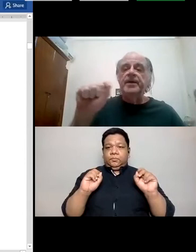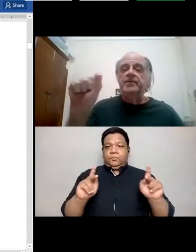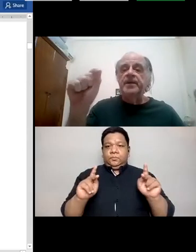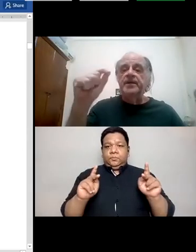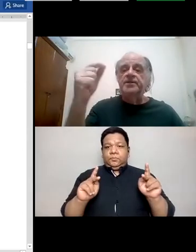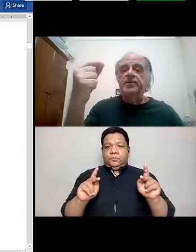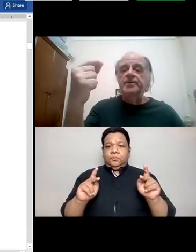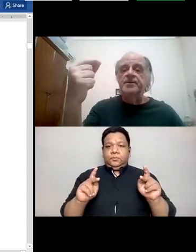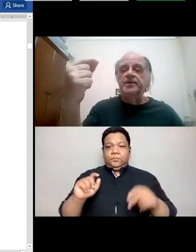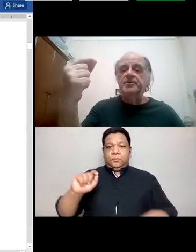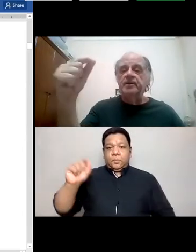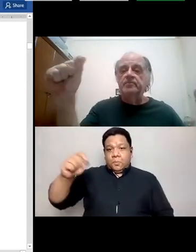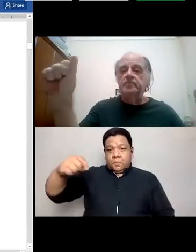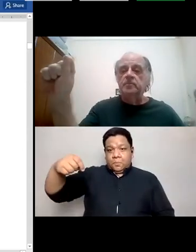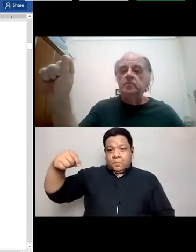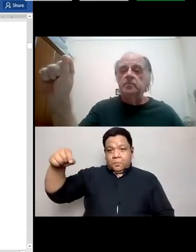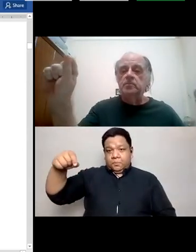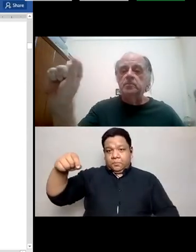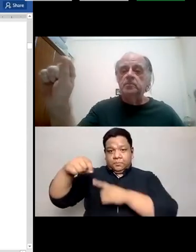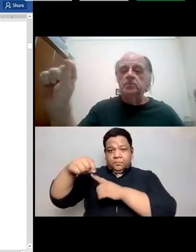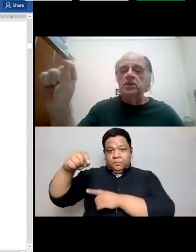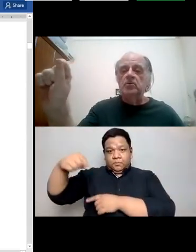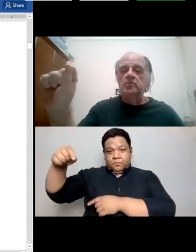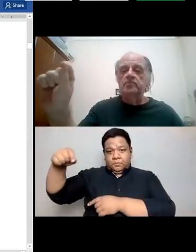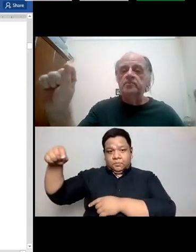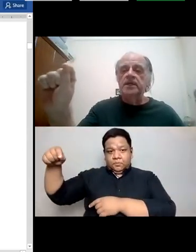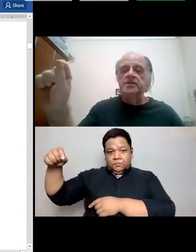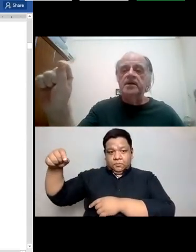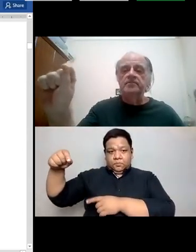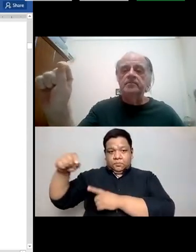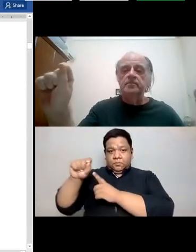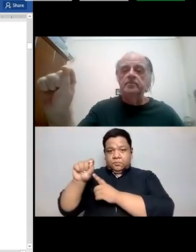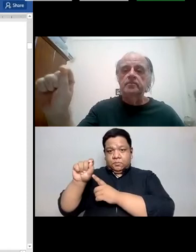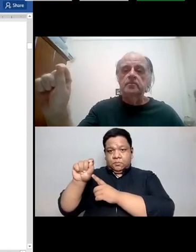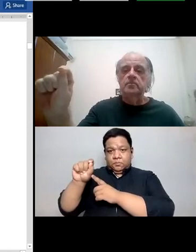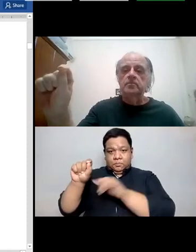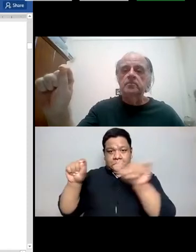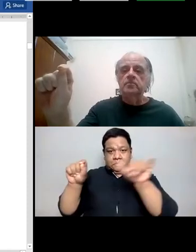ballpoint pen begins with this handshake. So it's not